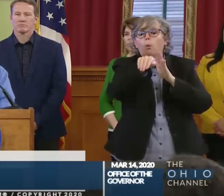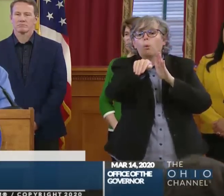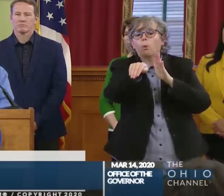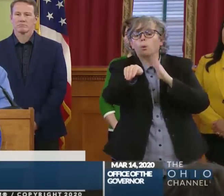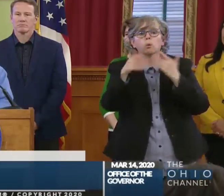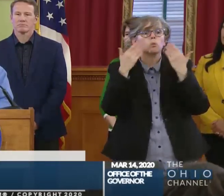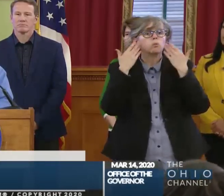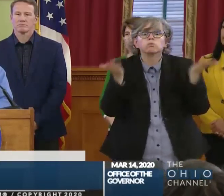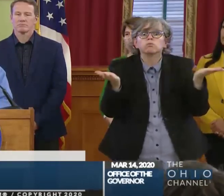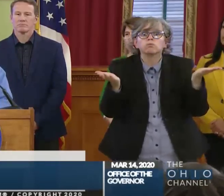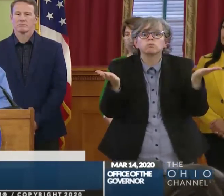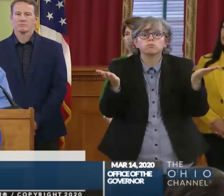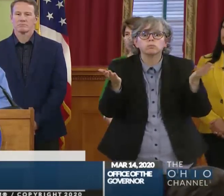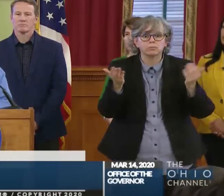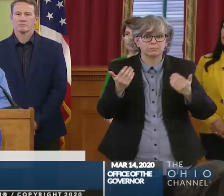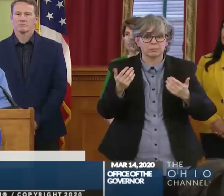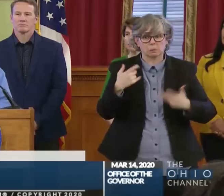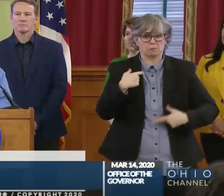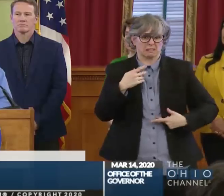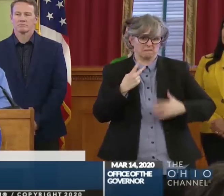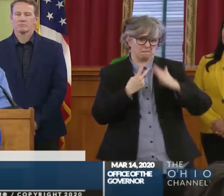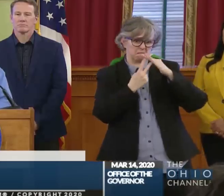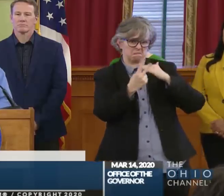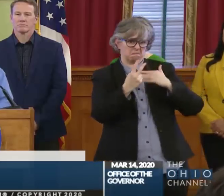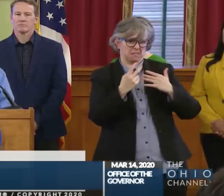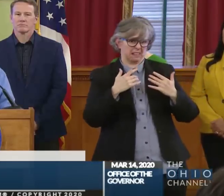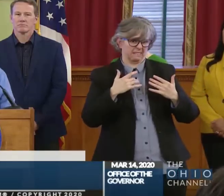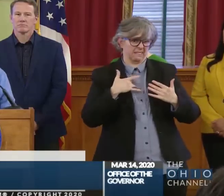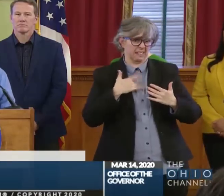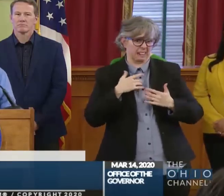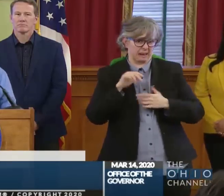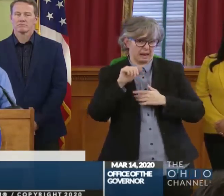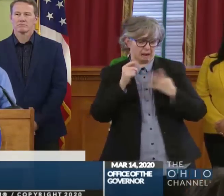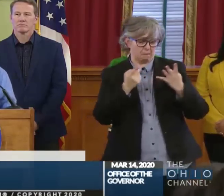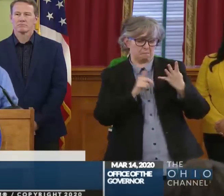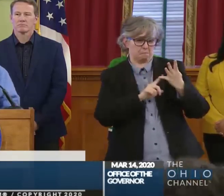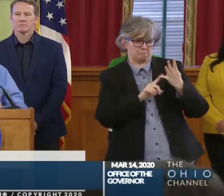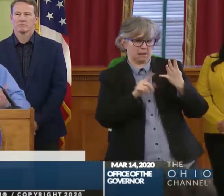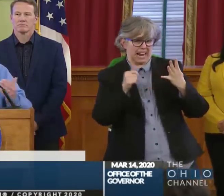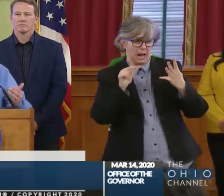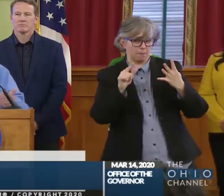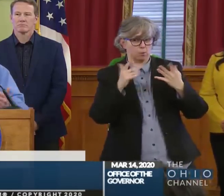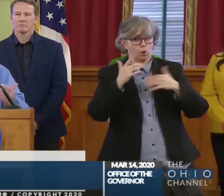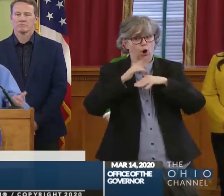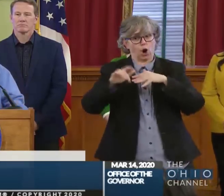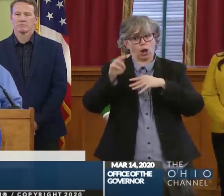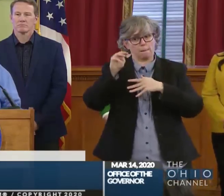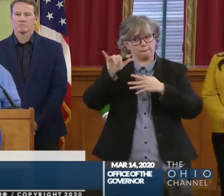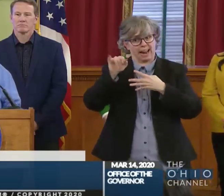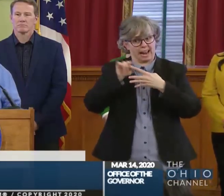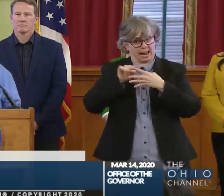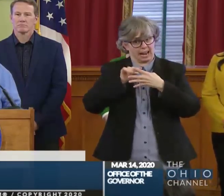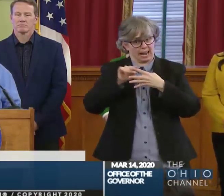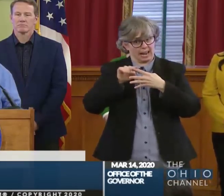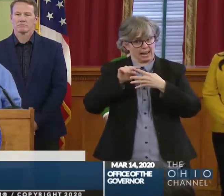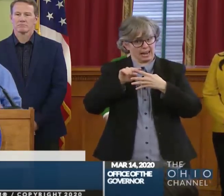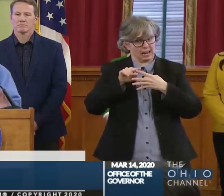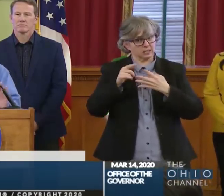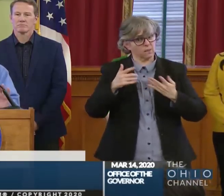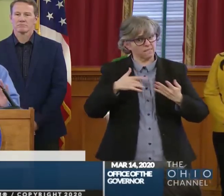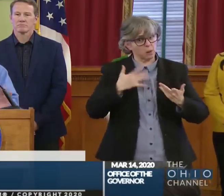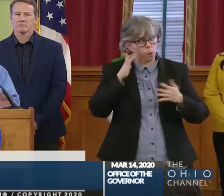is late April, early May, as far as when it might peak. So we're going to be doing this for a while, and